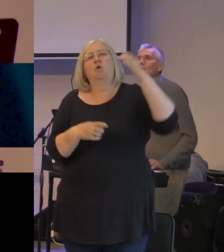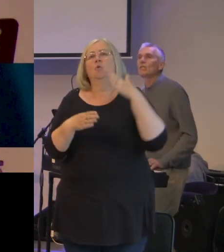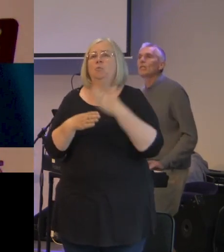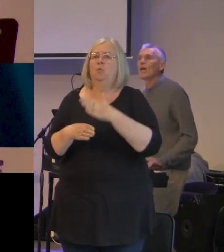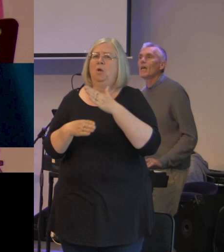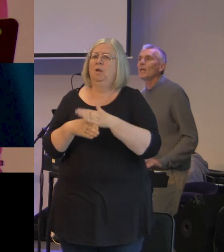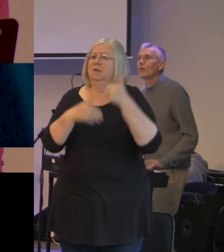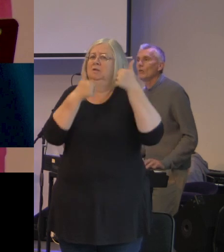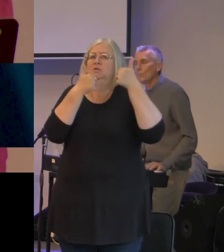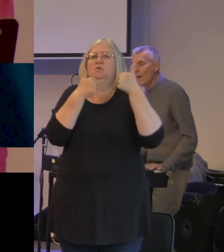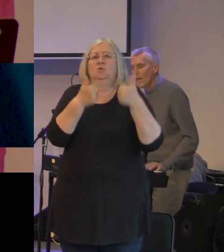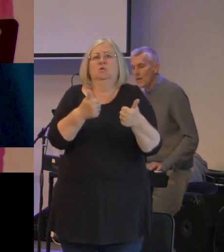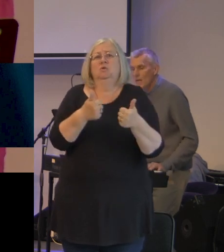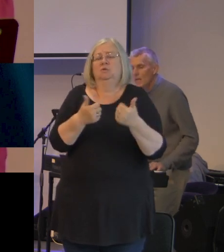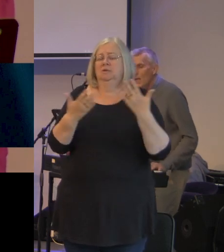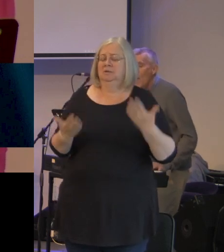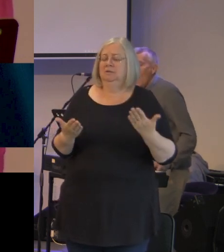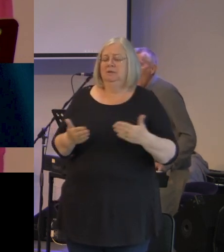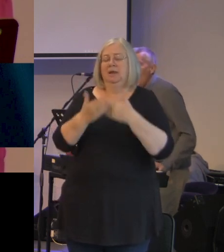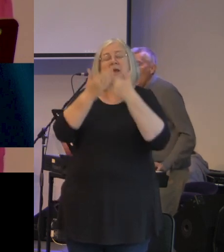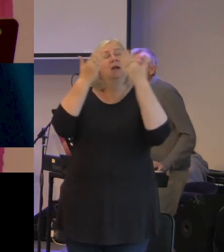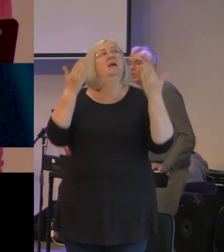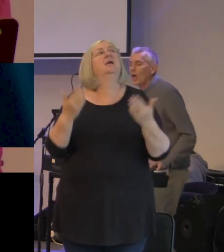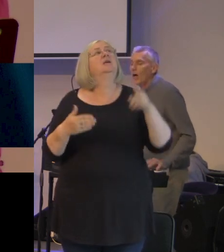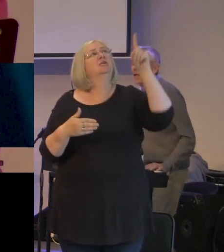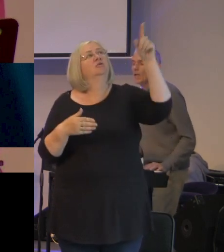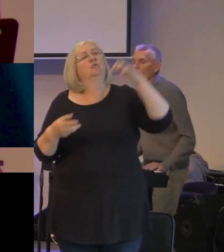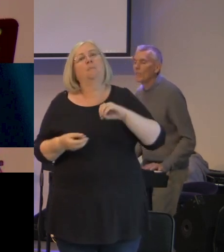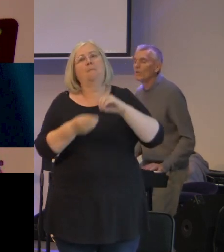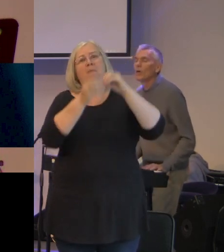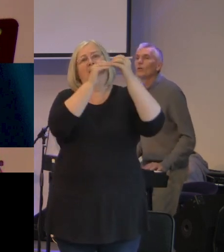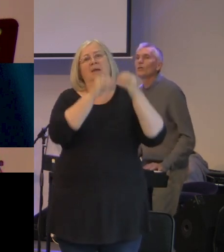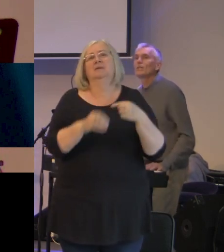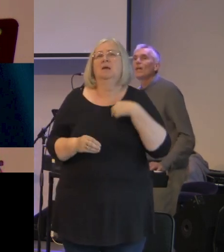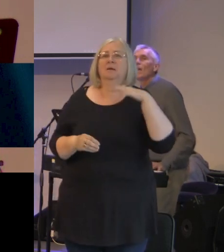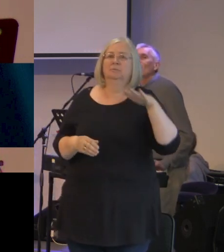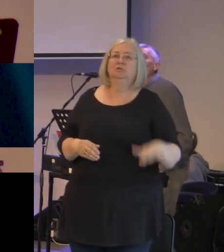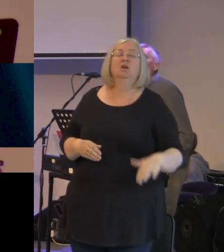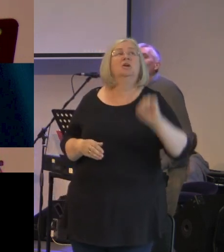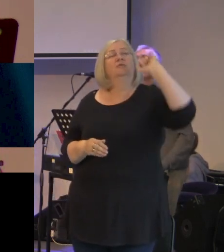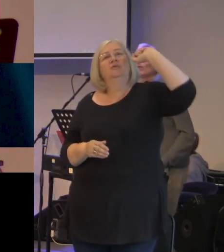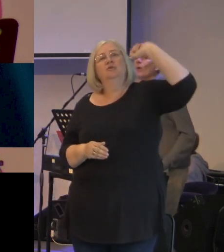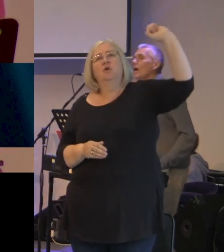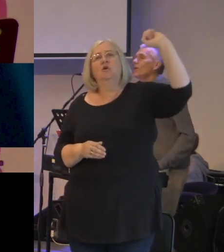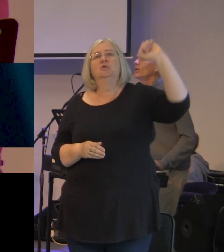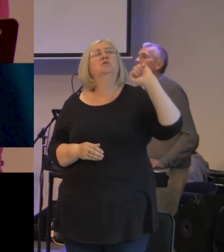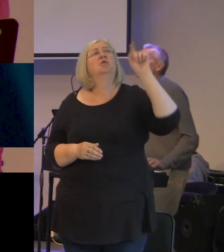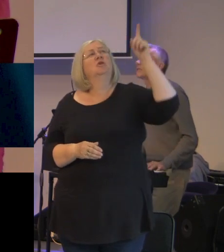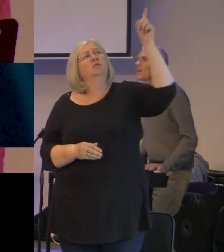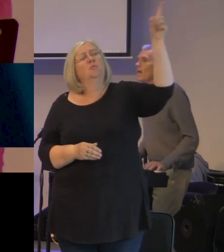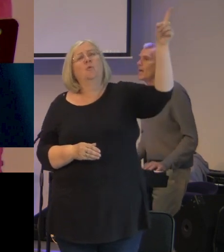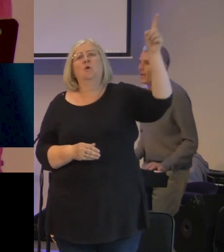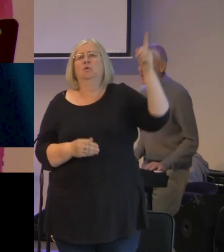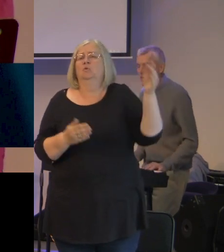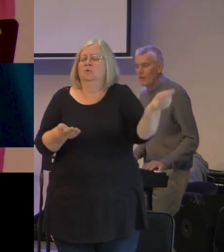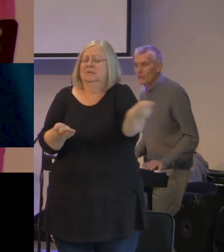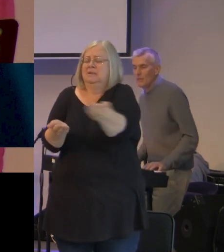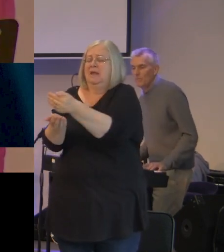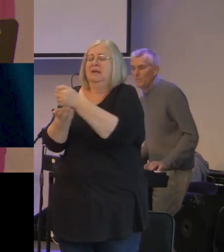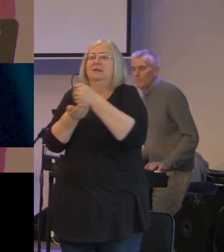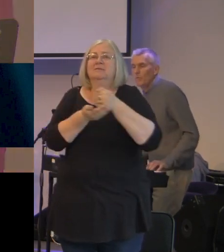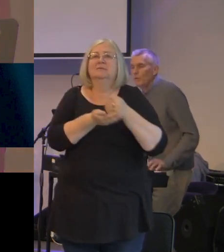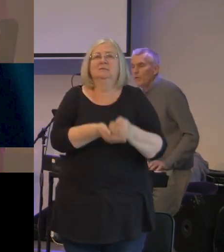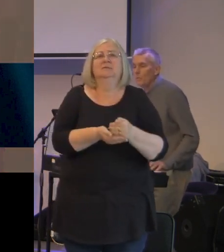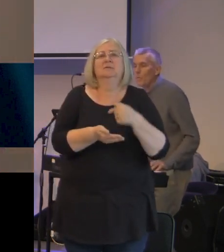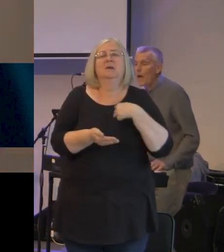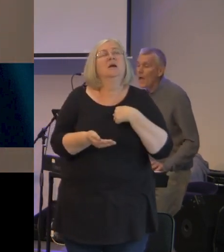this is the day you made. I am a child of yours, you are the one who saves. I